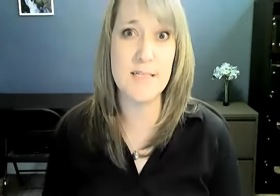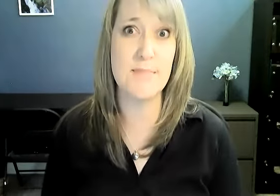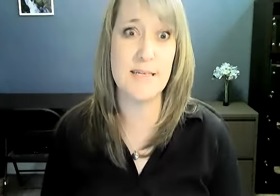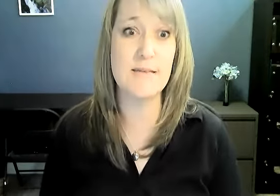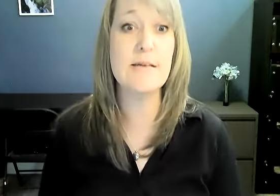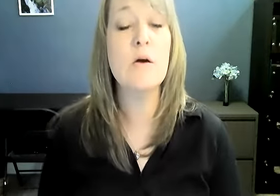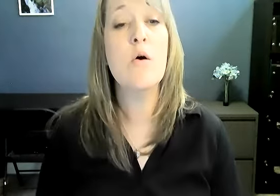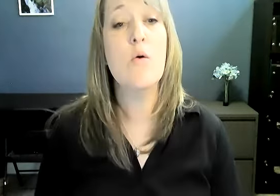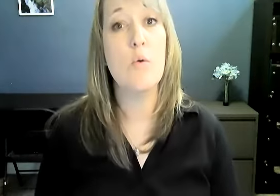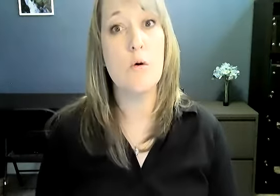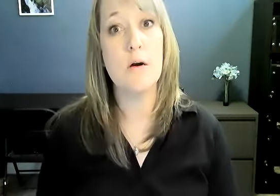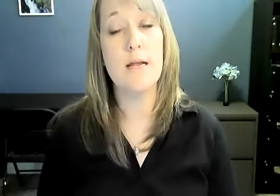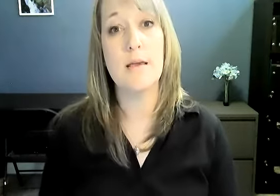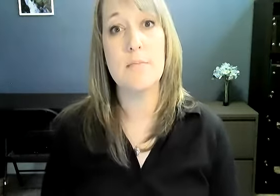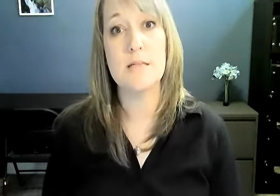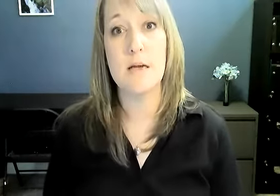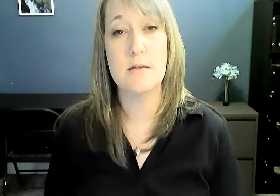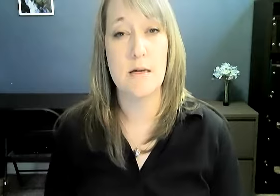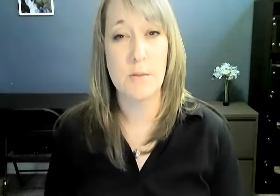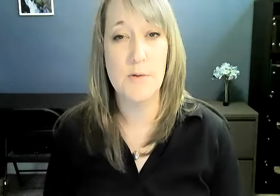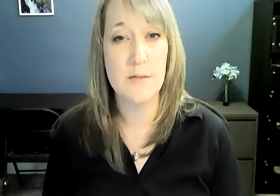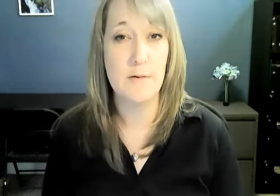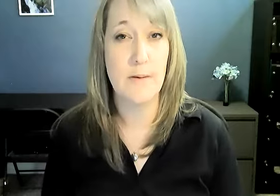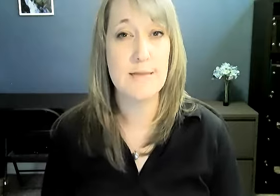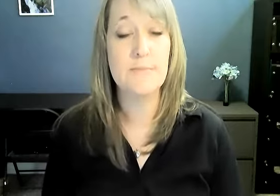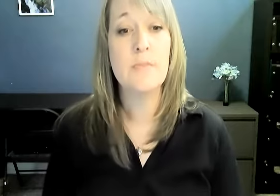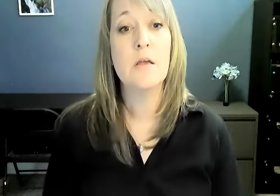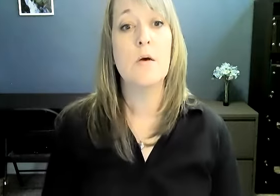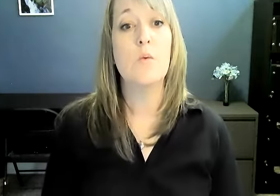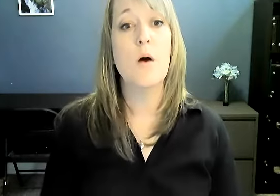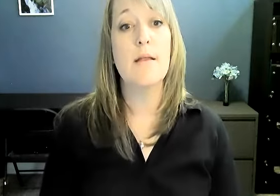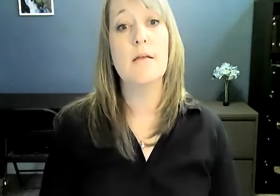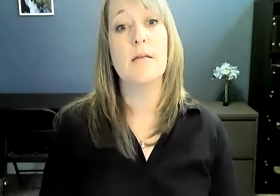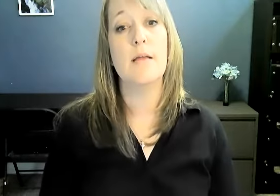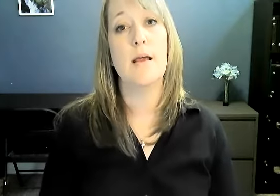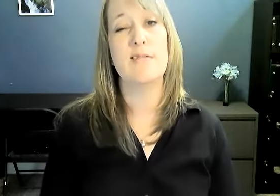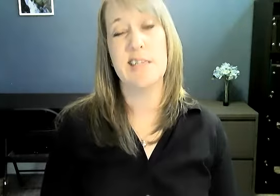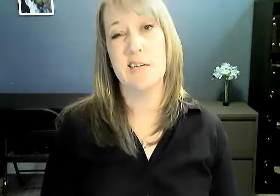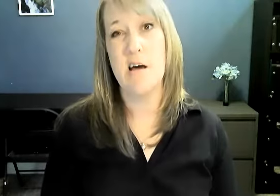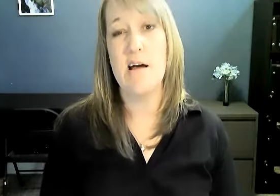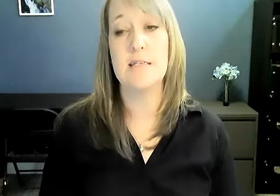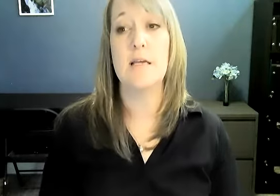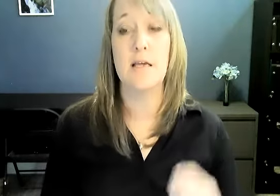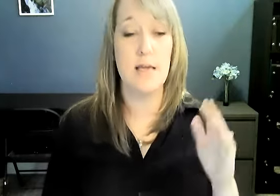sometimes is, or it can be signed a couple of different ways. One that I have seen a lot